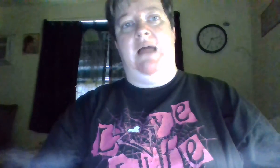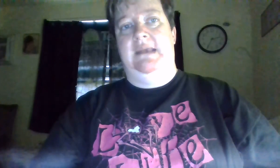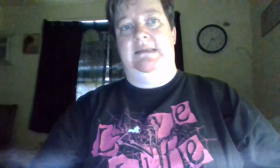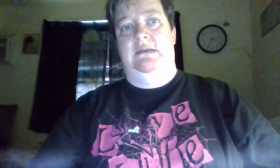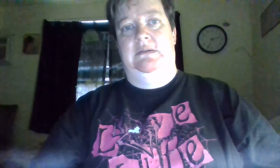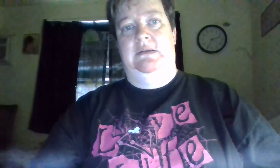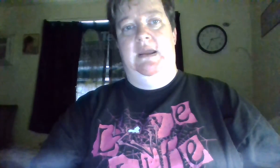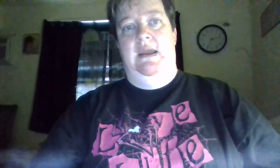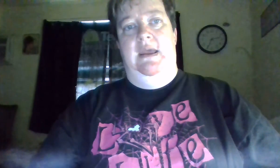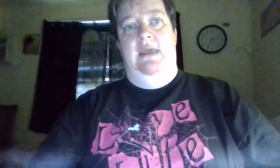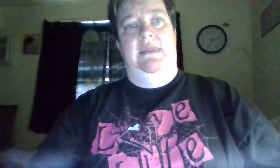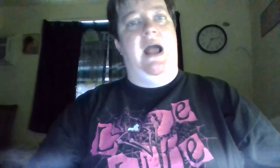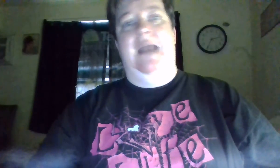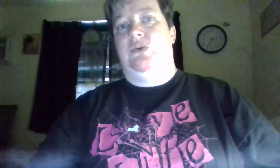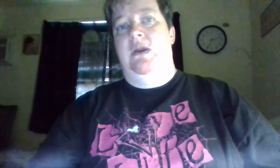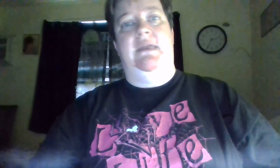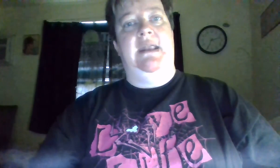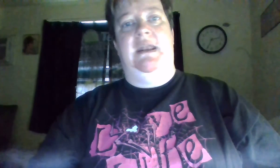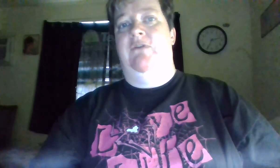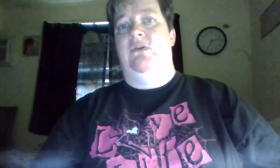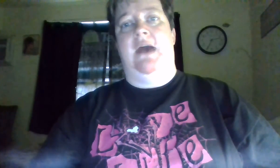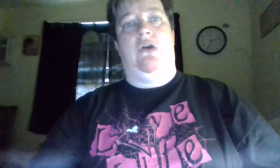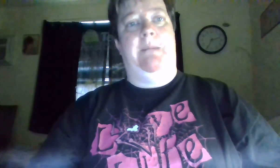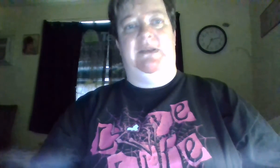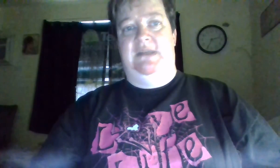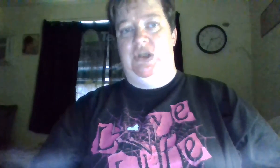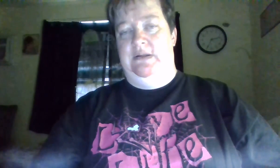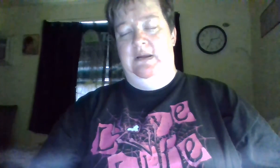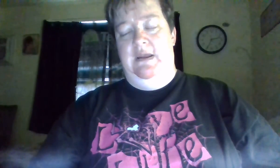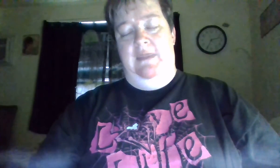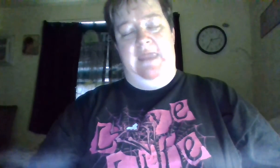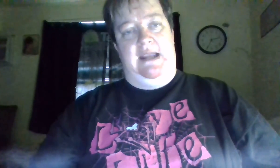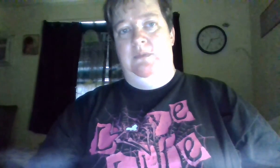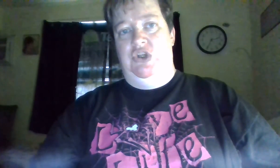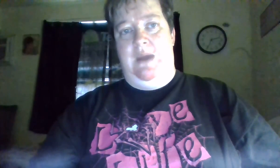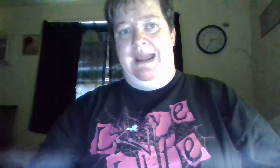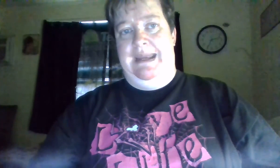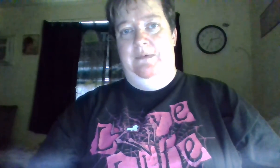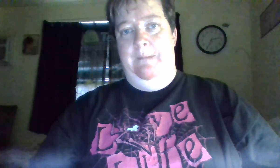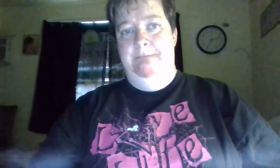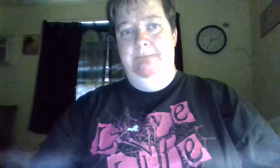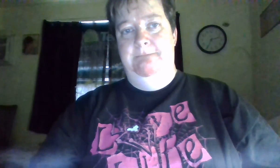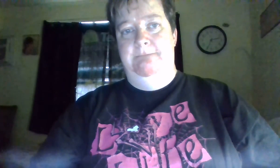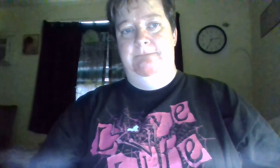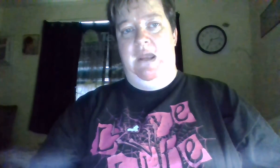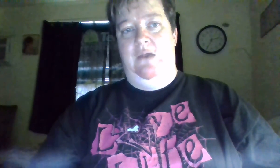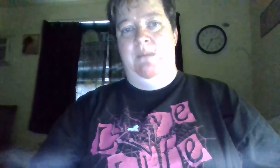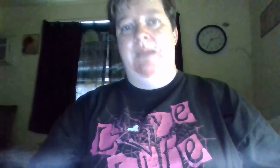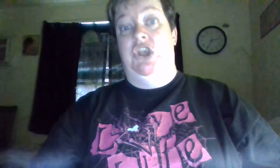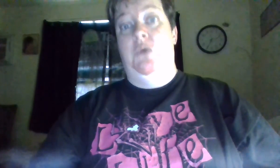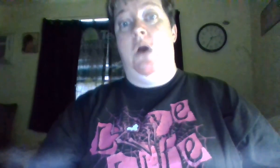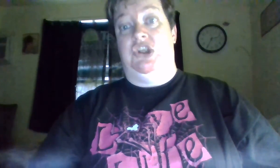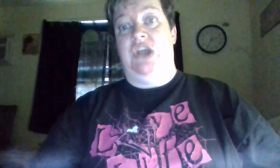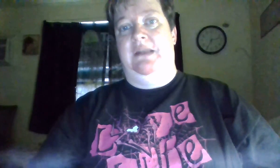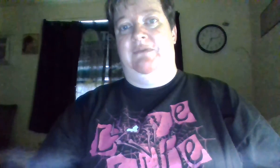I pray that you will truly realize that God is greater than any fear, doubt, or opposition that comes your way. Remember, you are a child of the